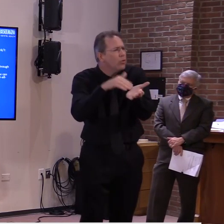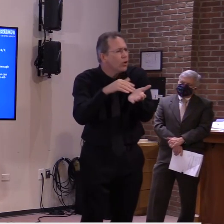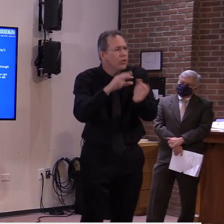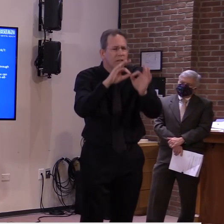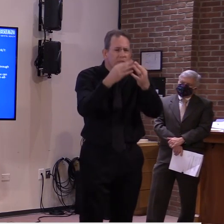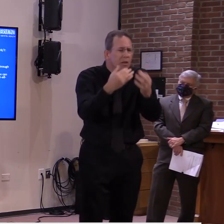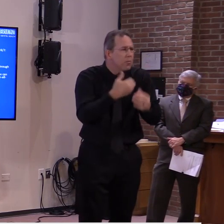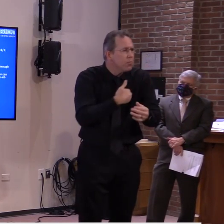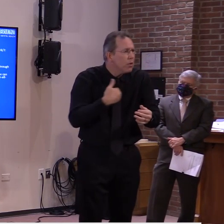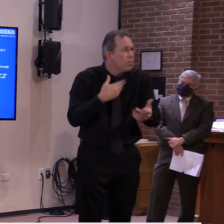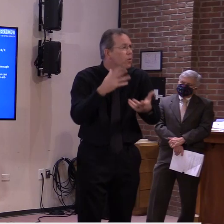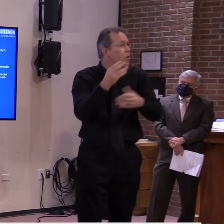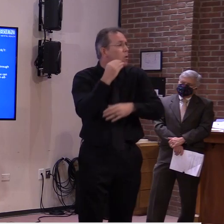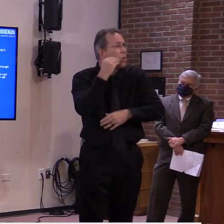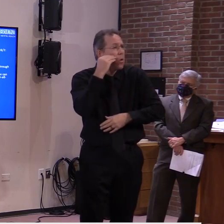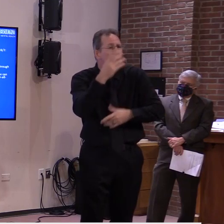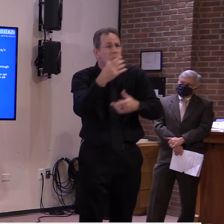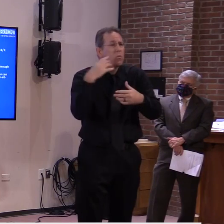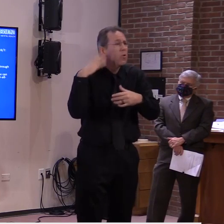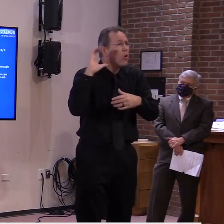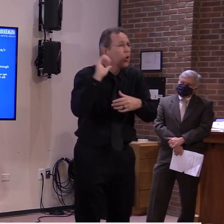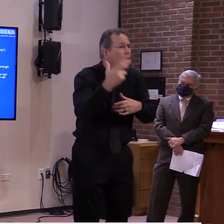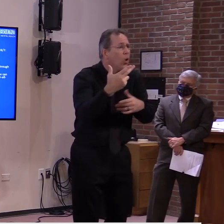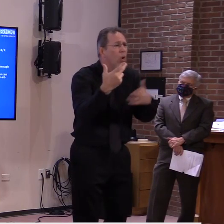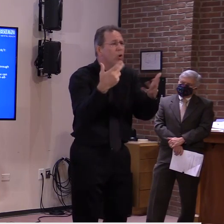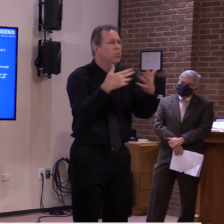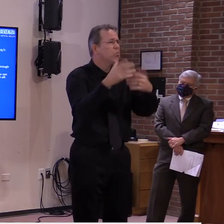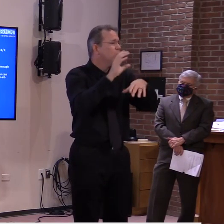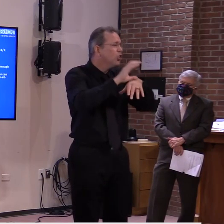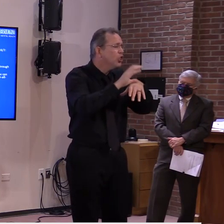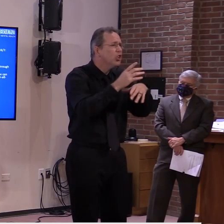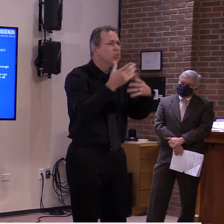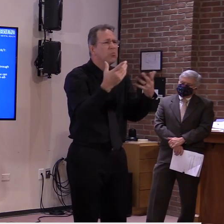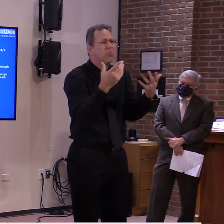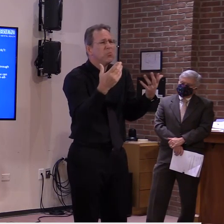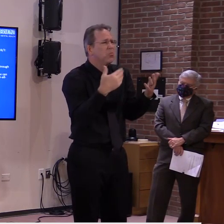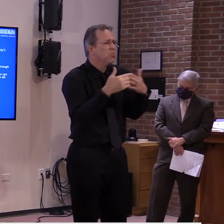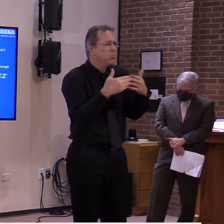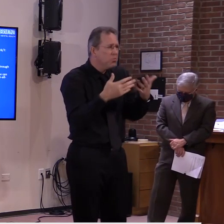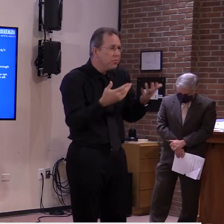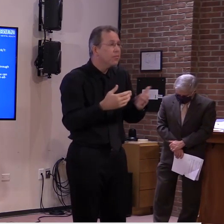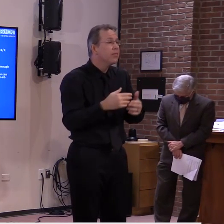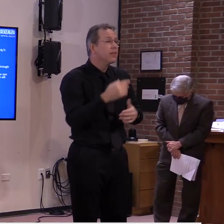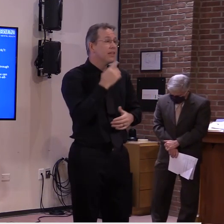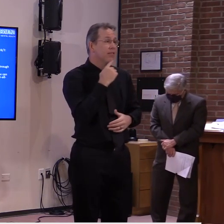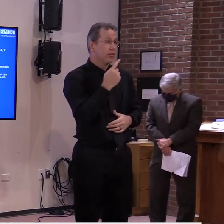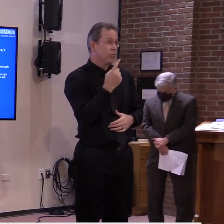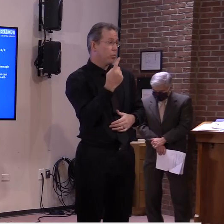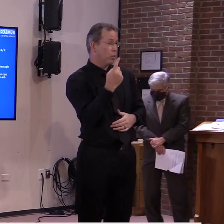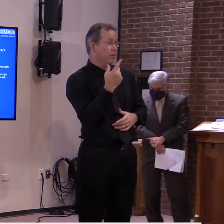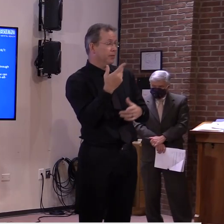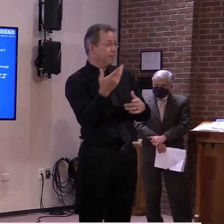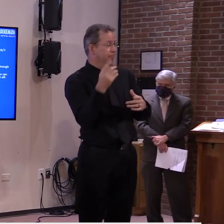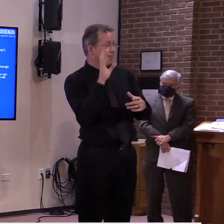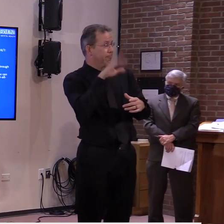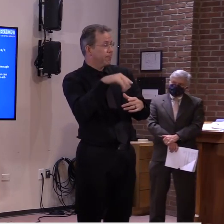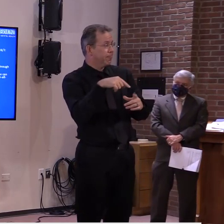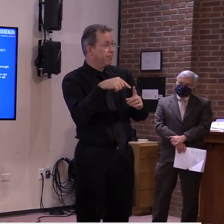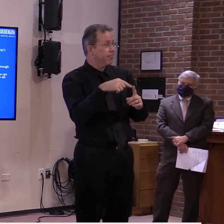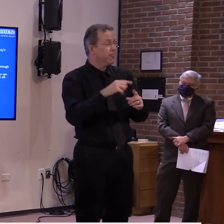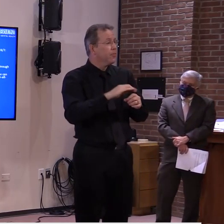a coach. And finally, if there is one thing that COVID has taught us, it's the importance of community